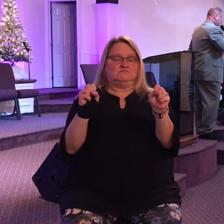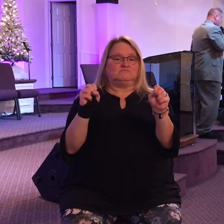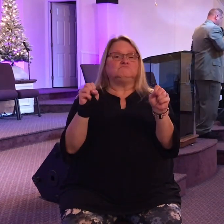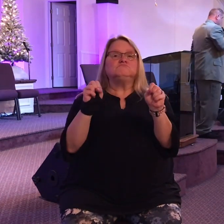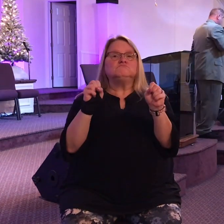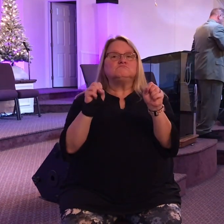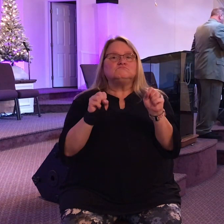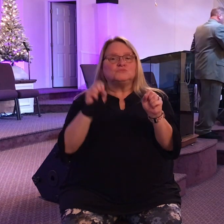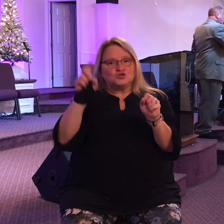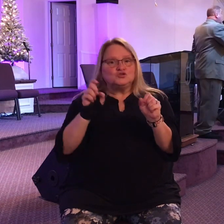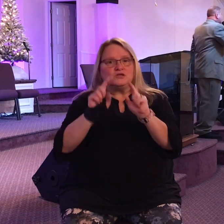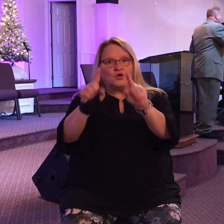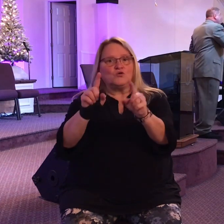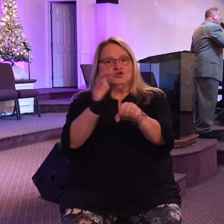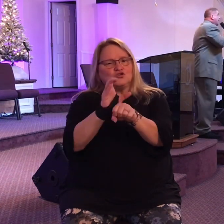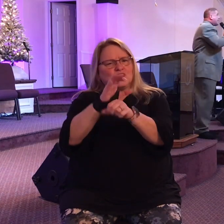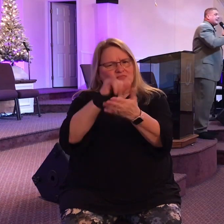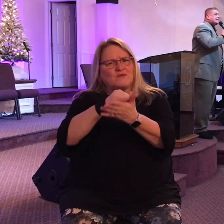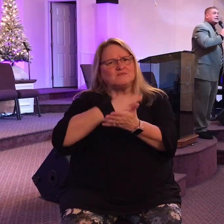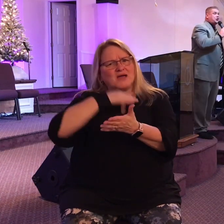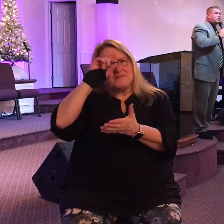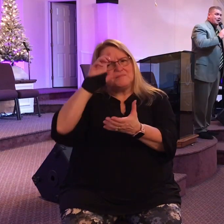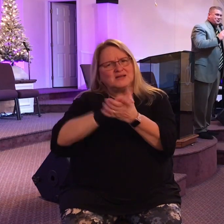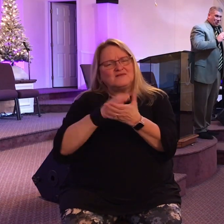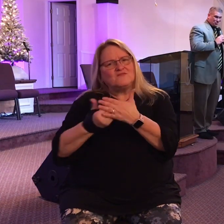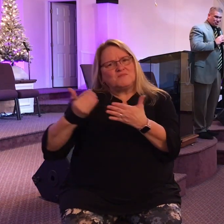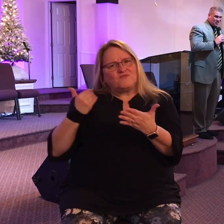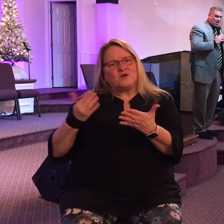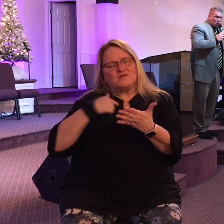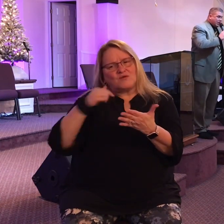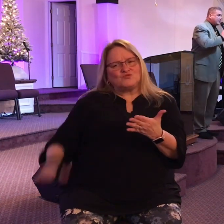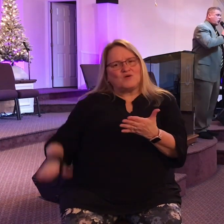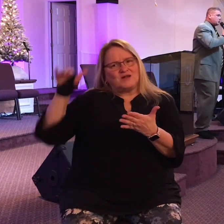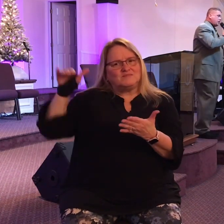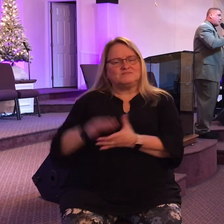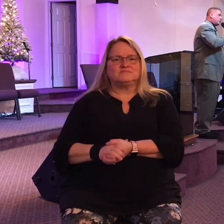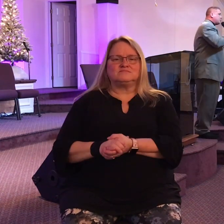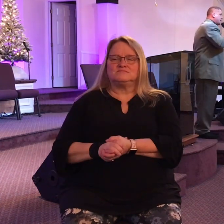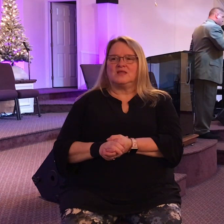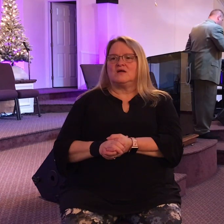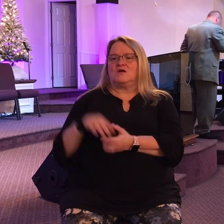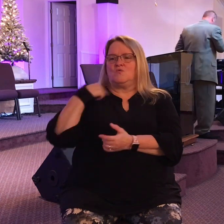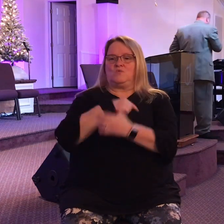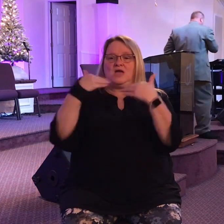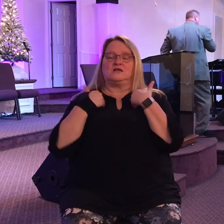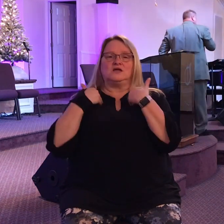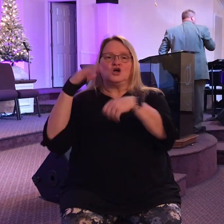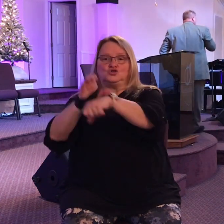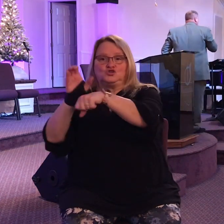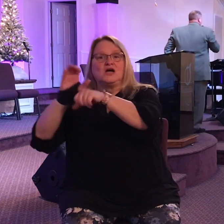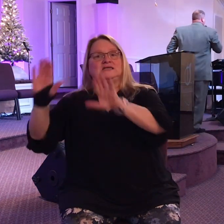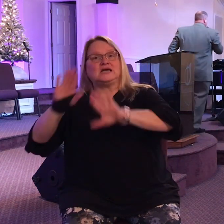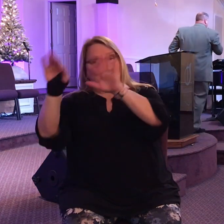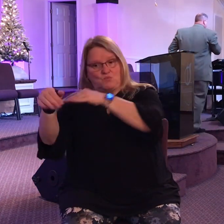the doors was open. When you got saved, nobody had to teach you to come to church. We had church Sunday mornings. We had church Sunday nights. We